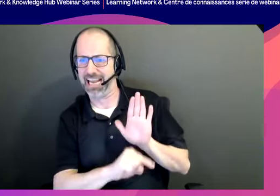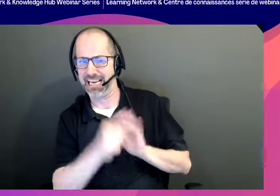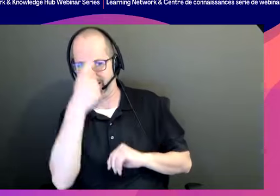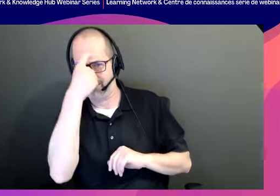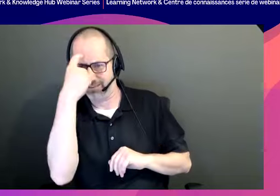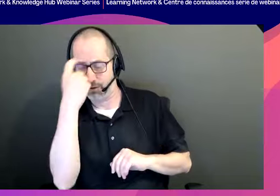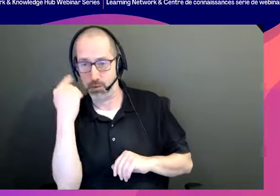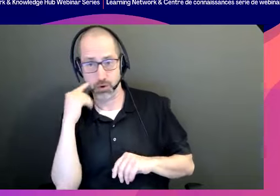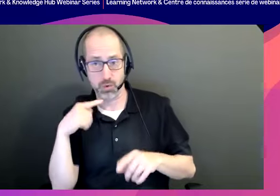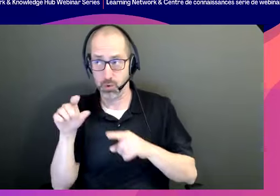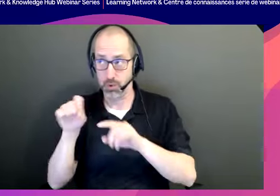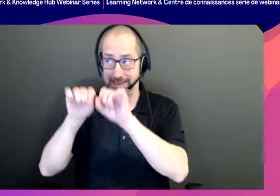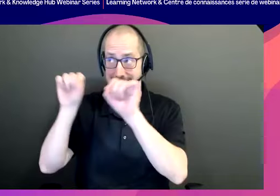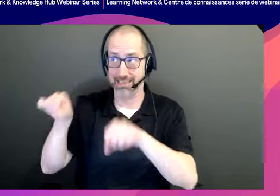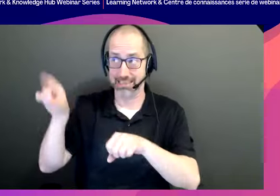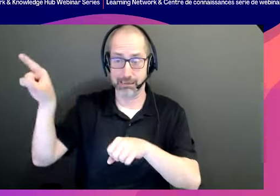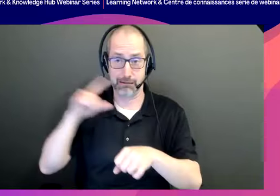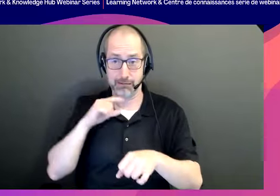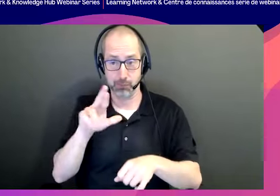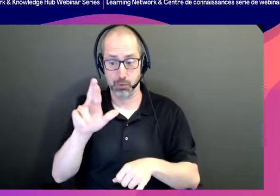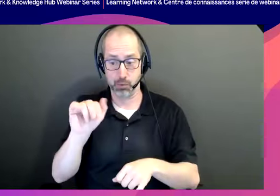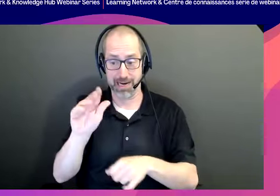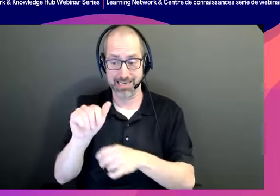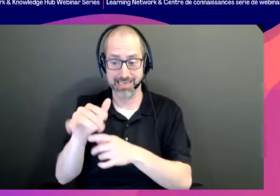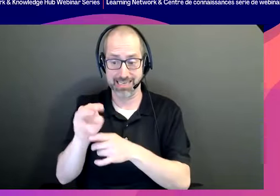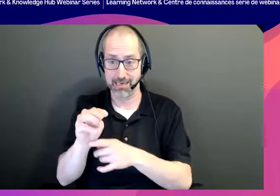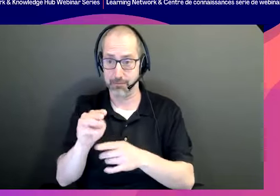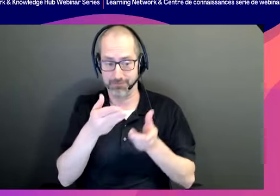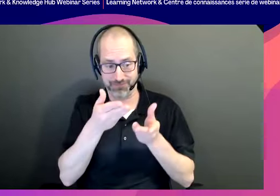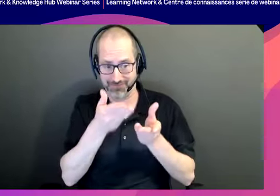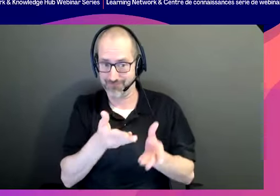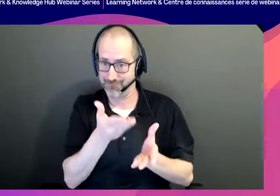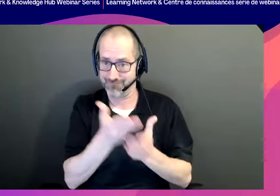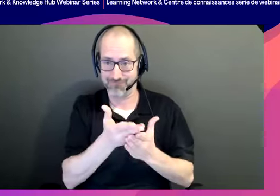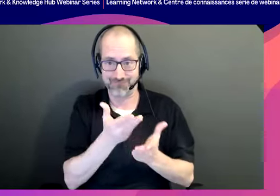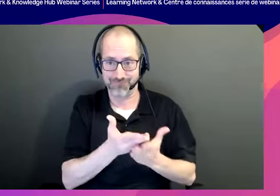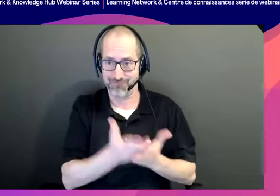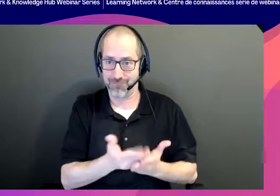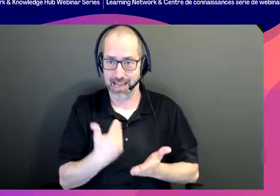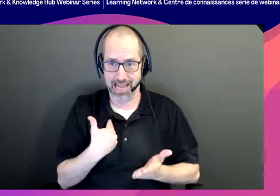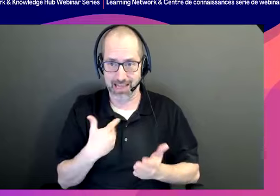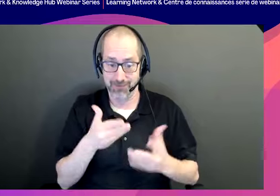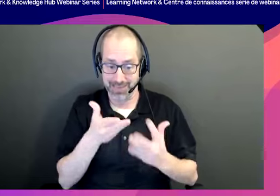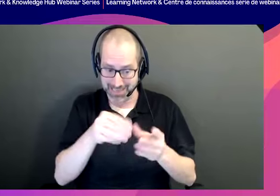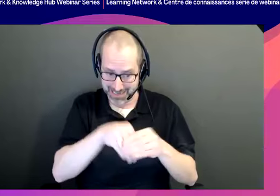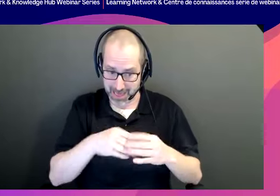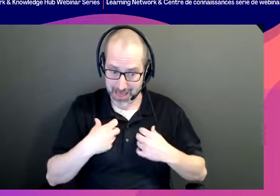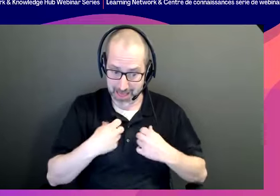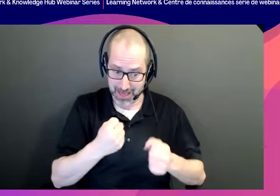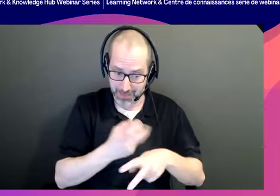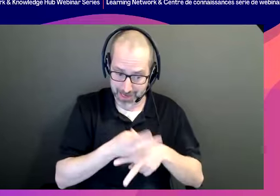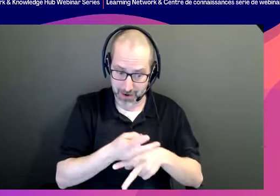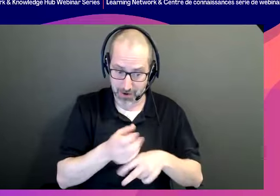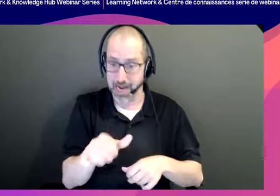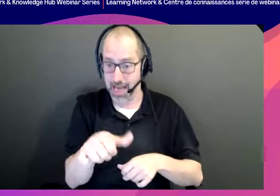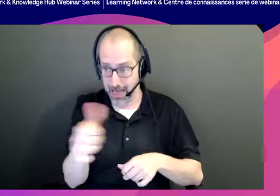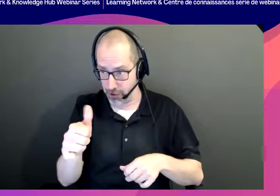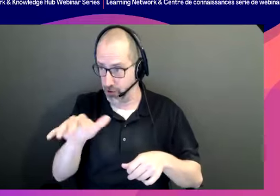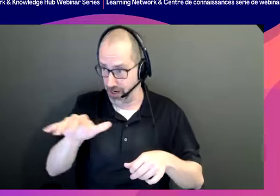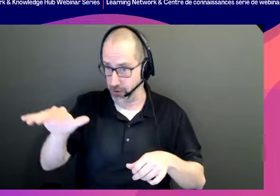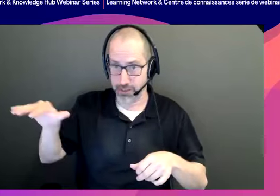racism is well documented in healthcare and across many sectors. Be aware of the